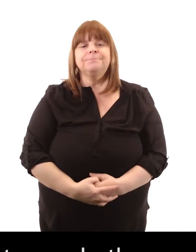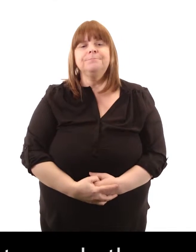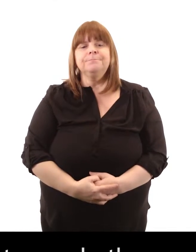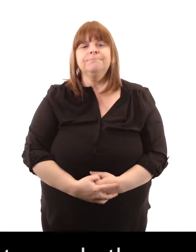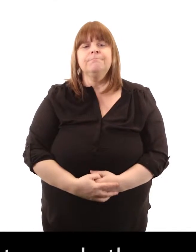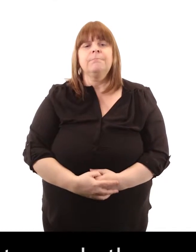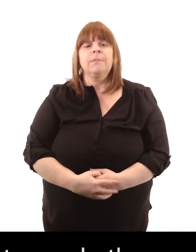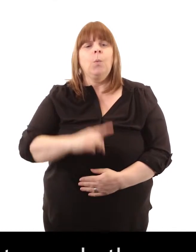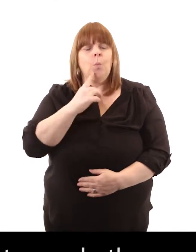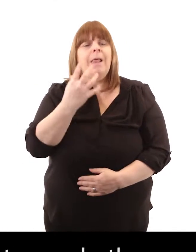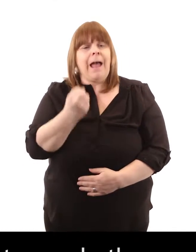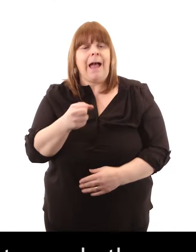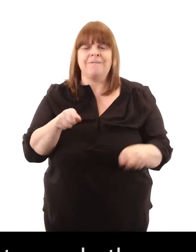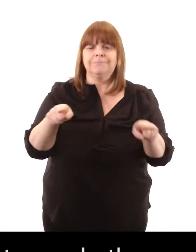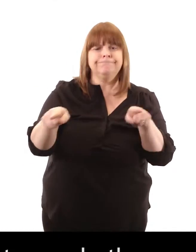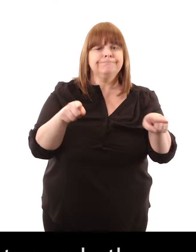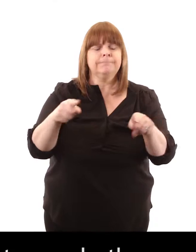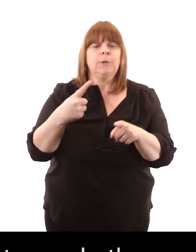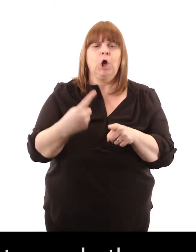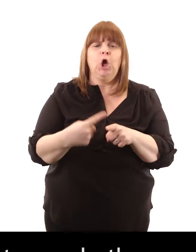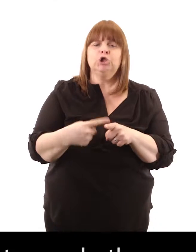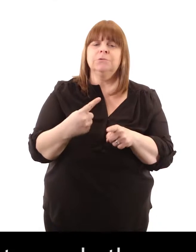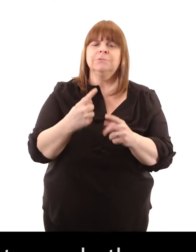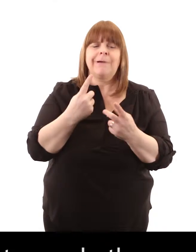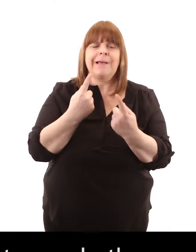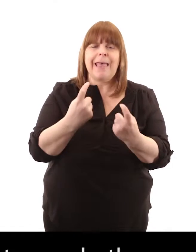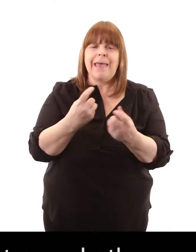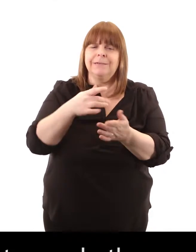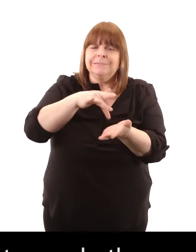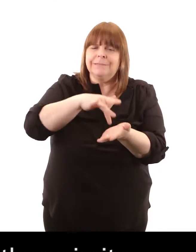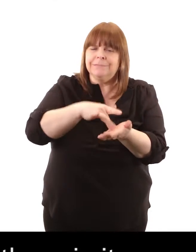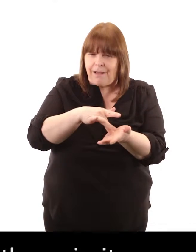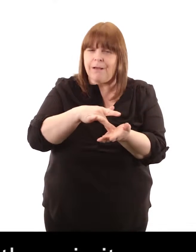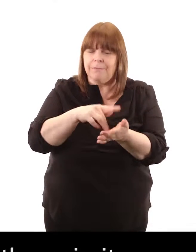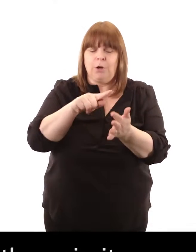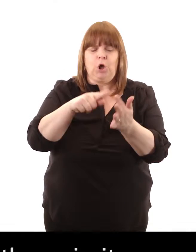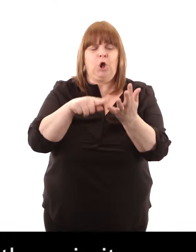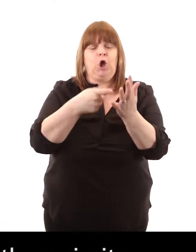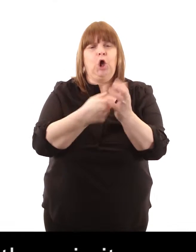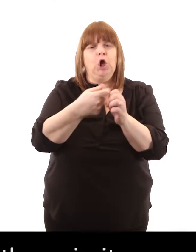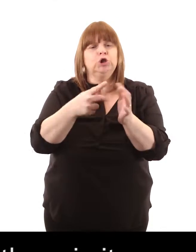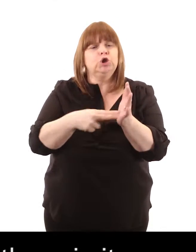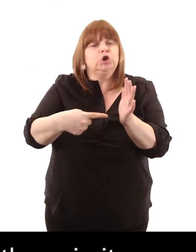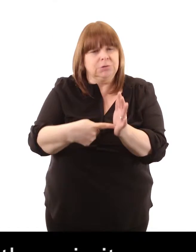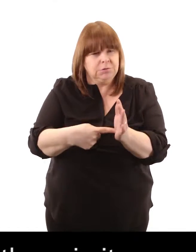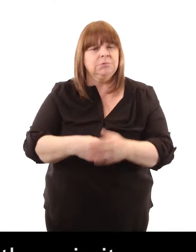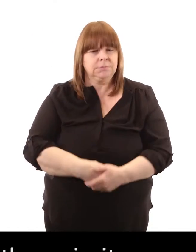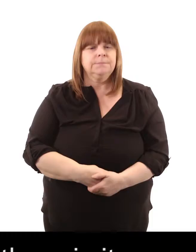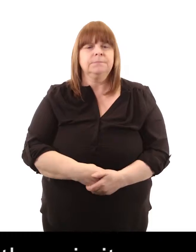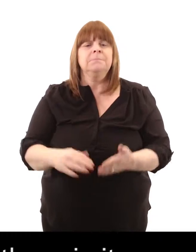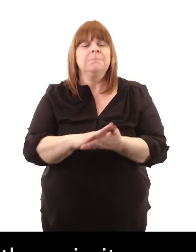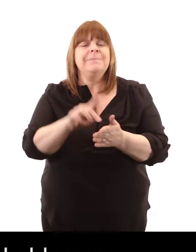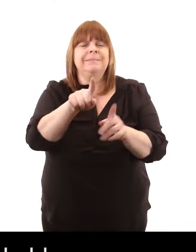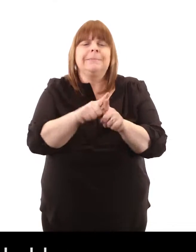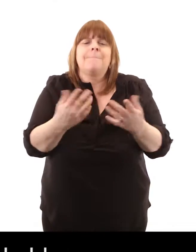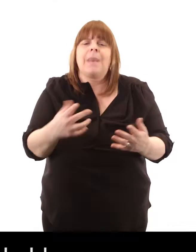We will have urgent care centres on both of the main hospital sites. They'll be able to deal with, the majority of conditions that you would